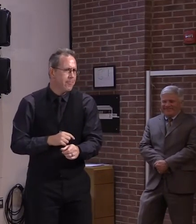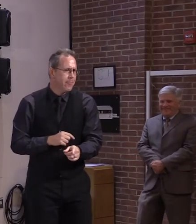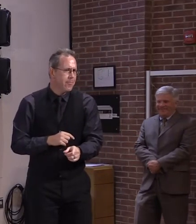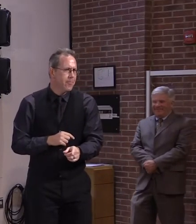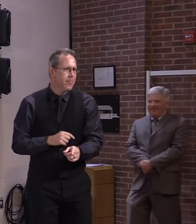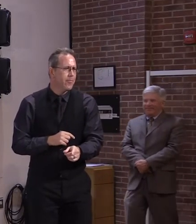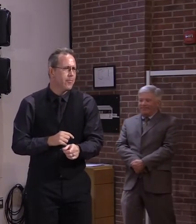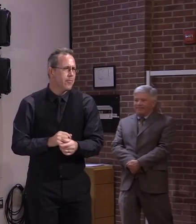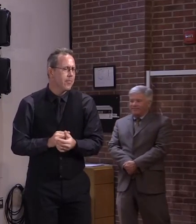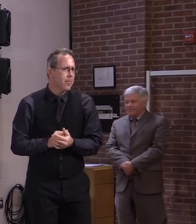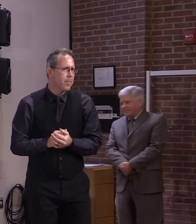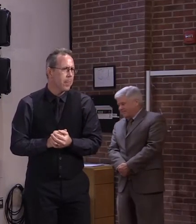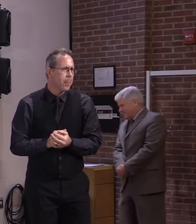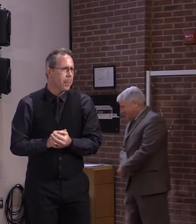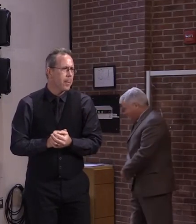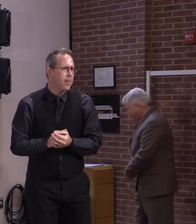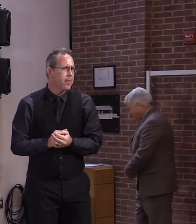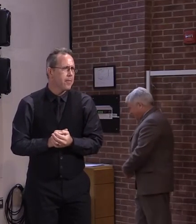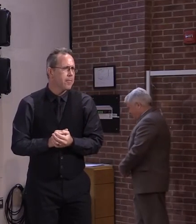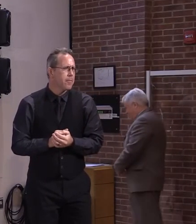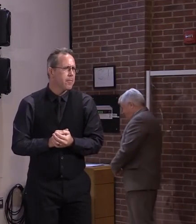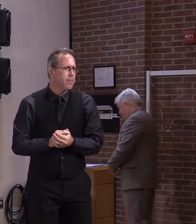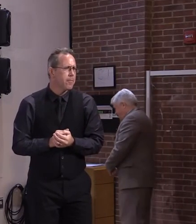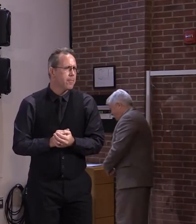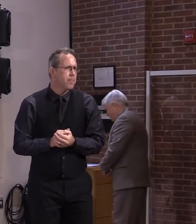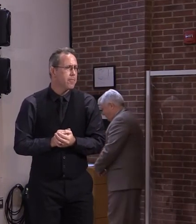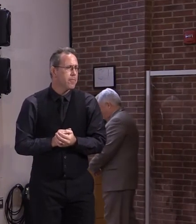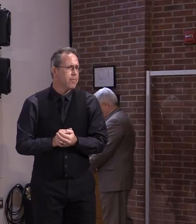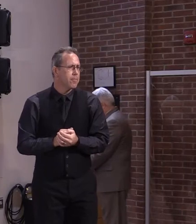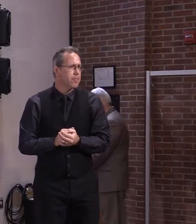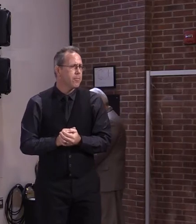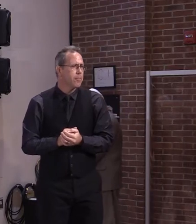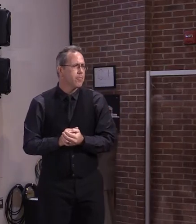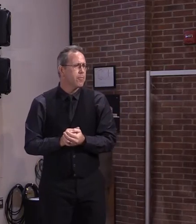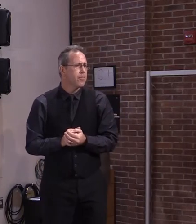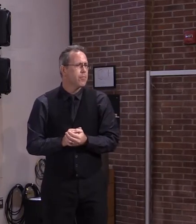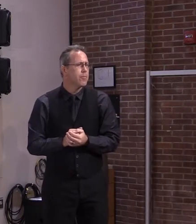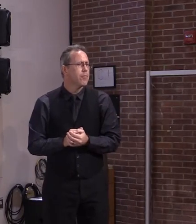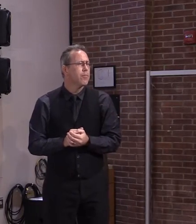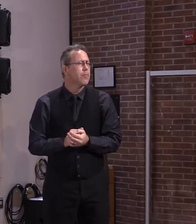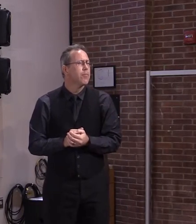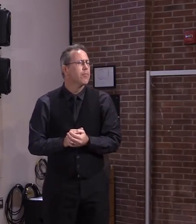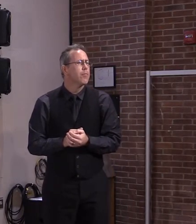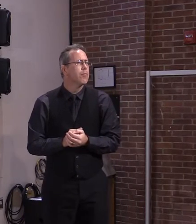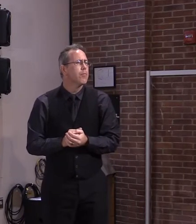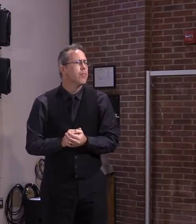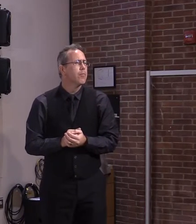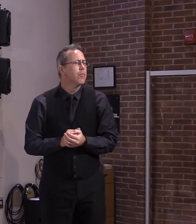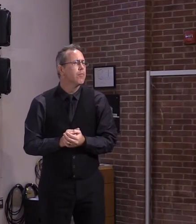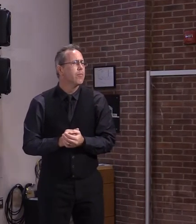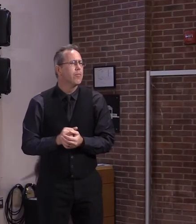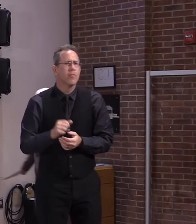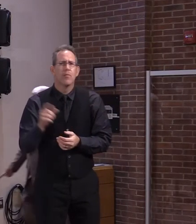the booster distribution plan, given that there is such a shortage in staffing.